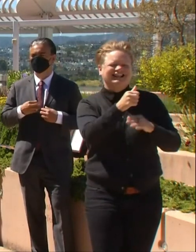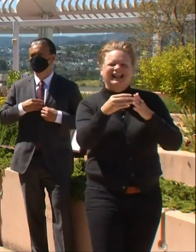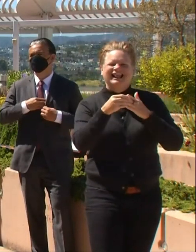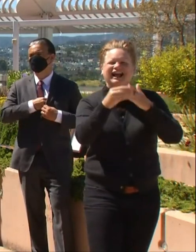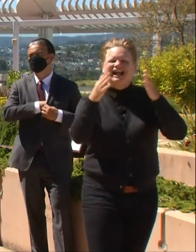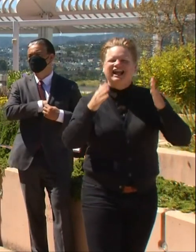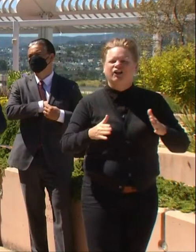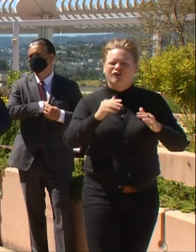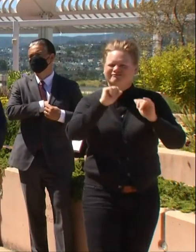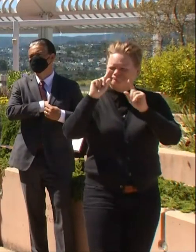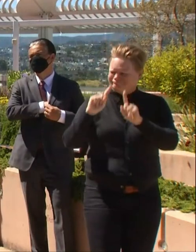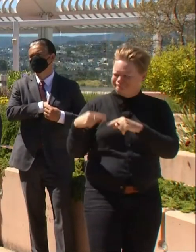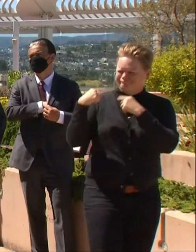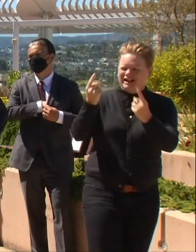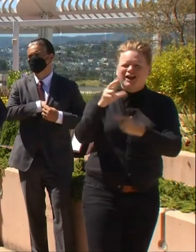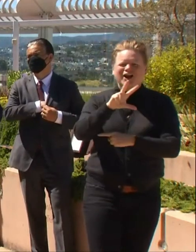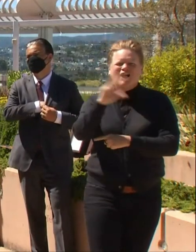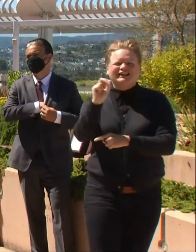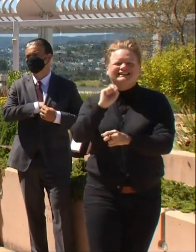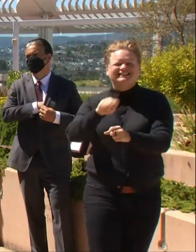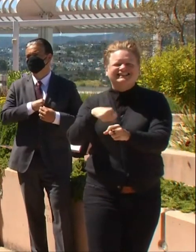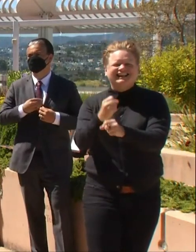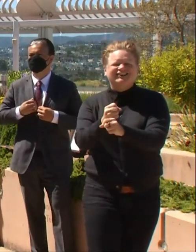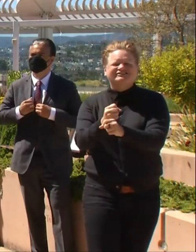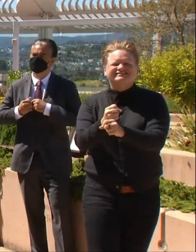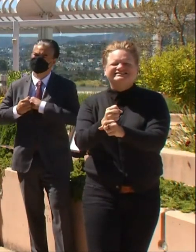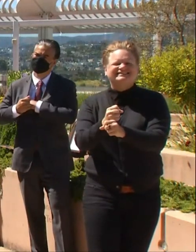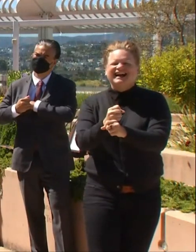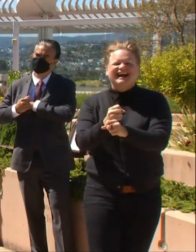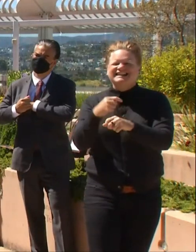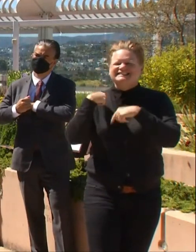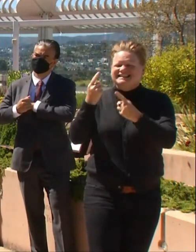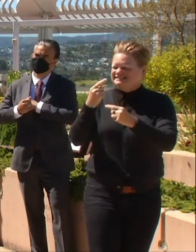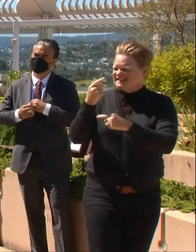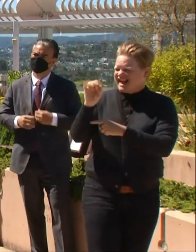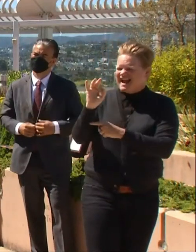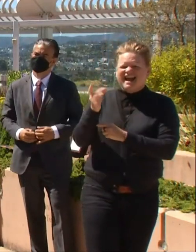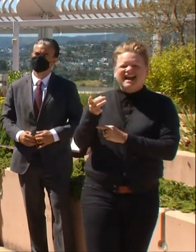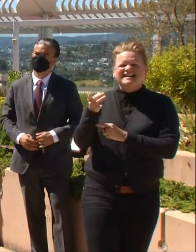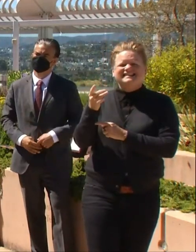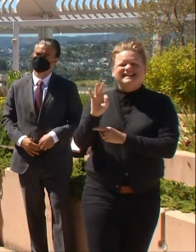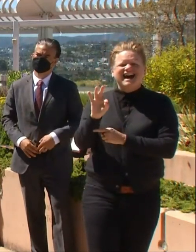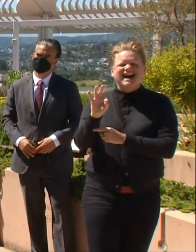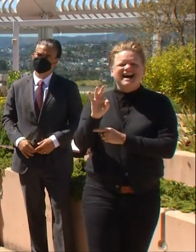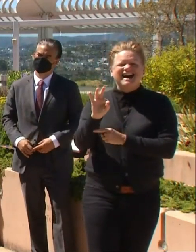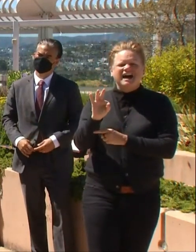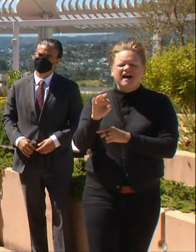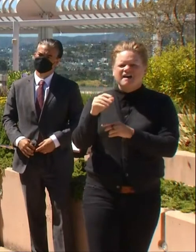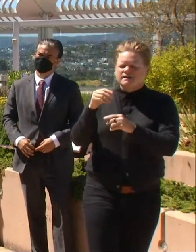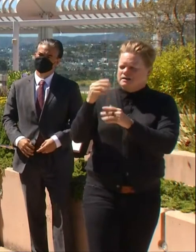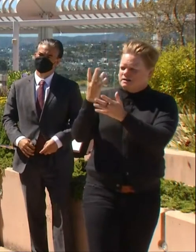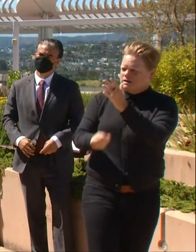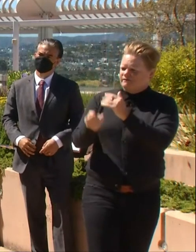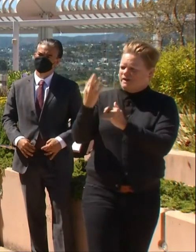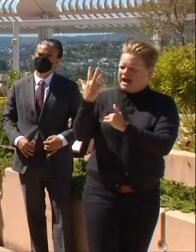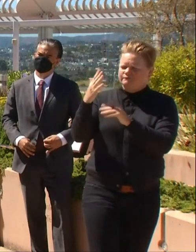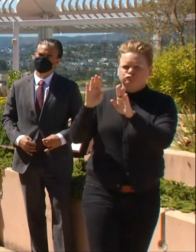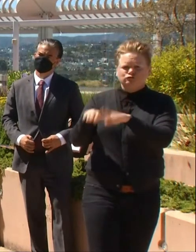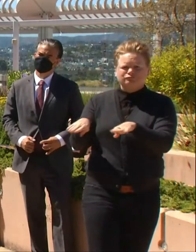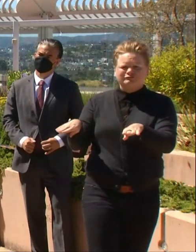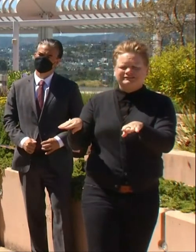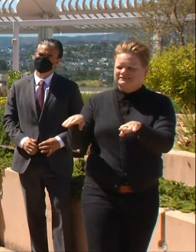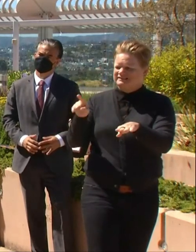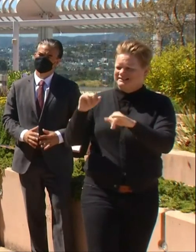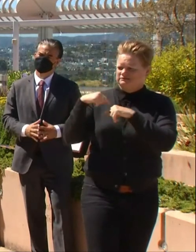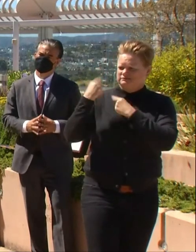spectrum, not just in 1989 after the senseless shooting of five young children that were killed, and as Dr.